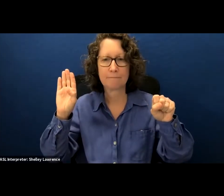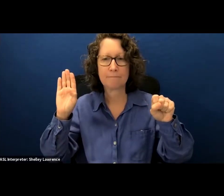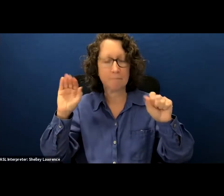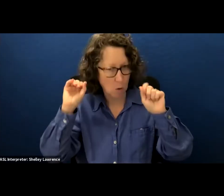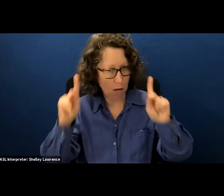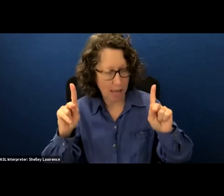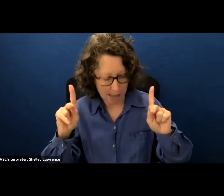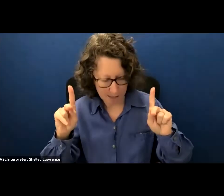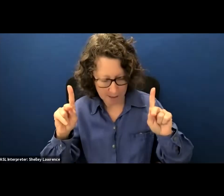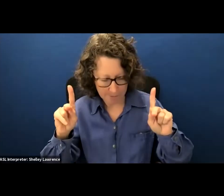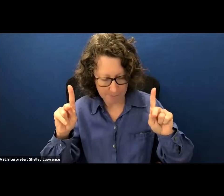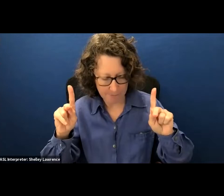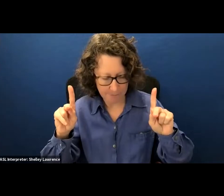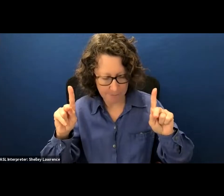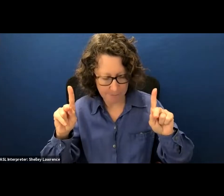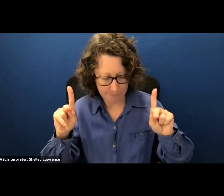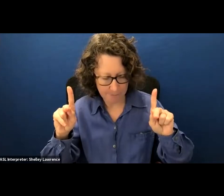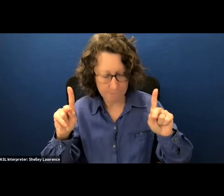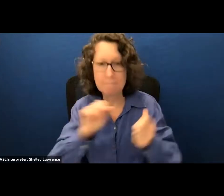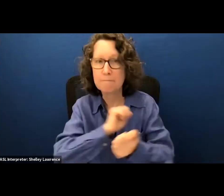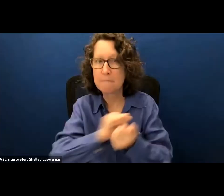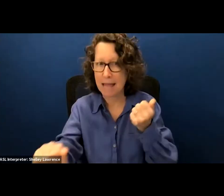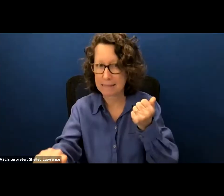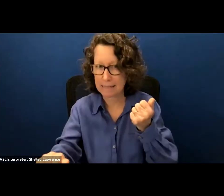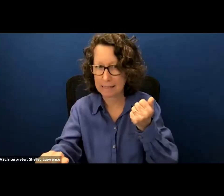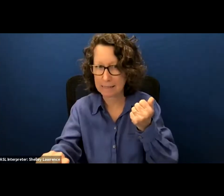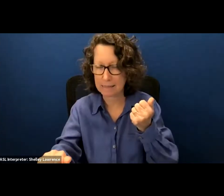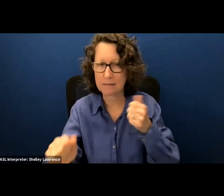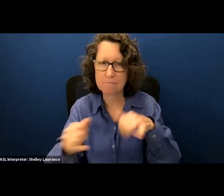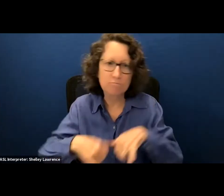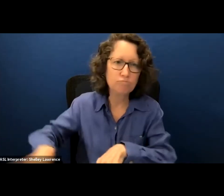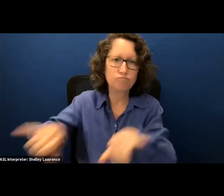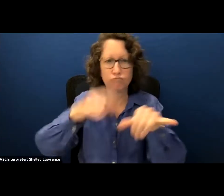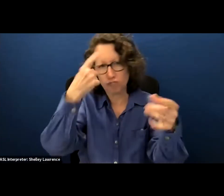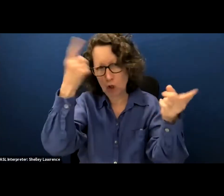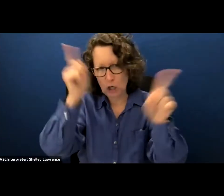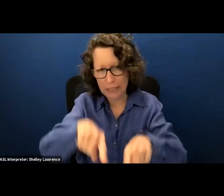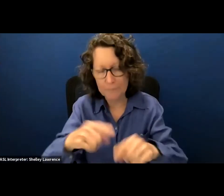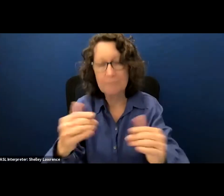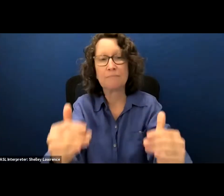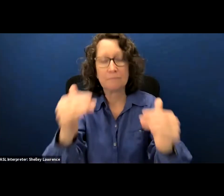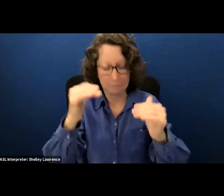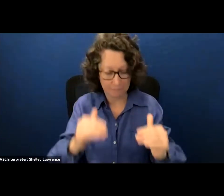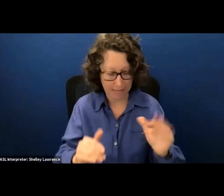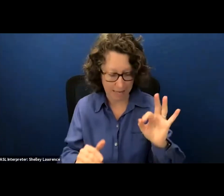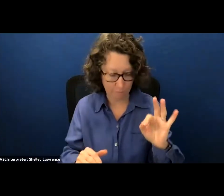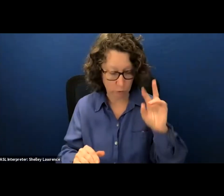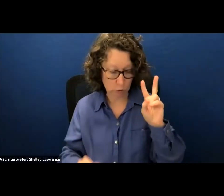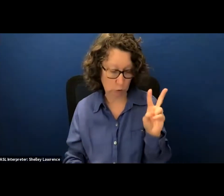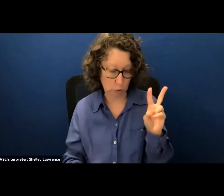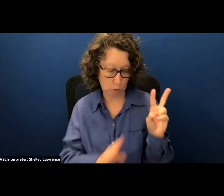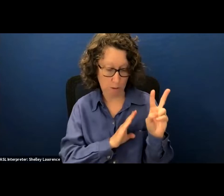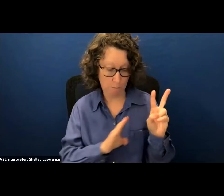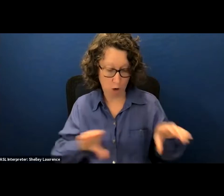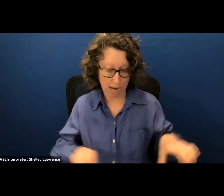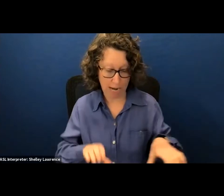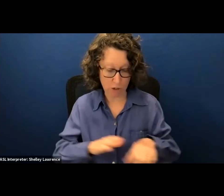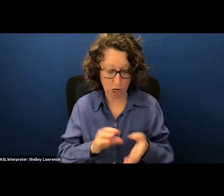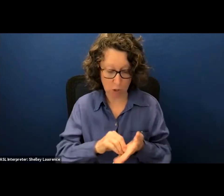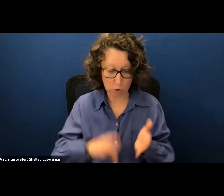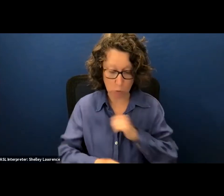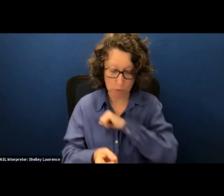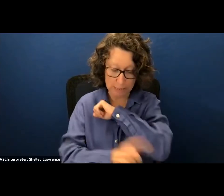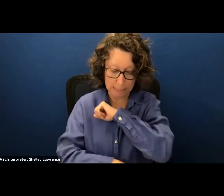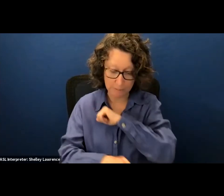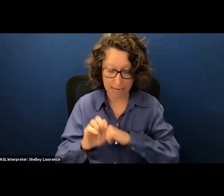Okay, motion passes unanimously. Now we'll go to F2, Board Action on Student